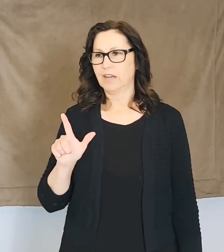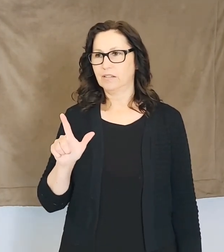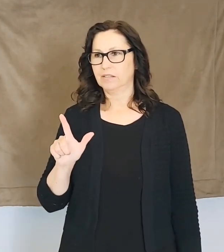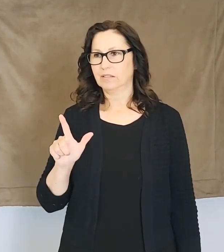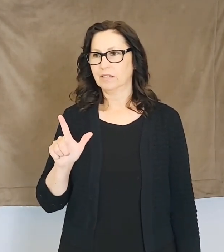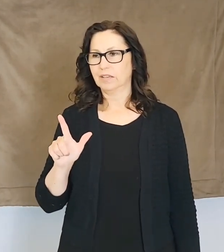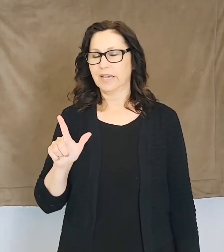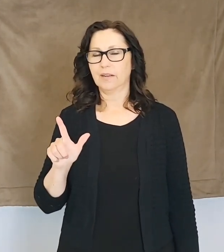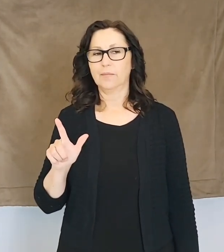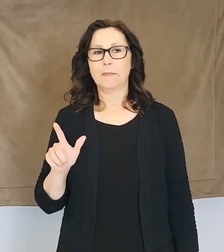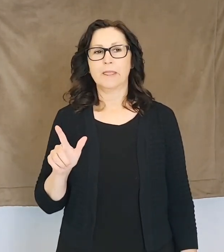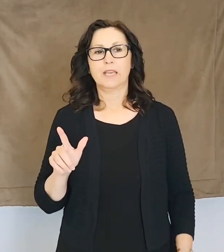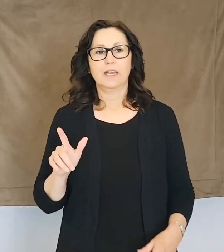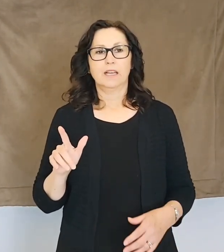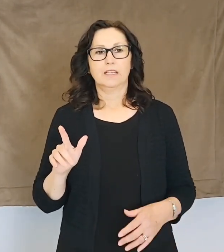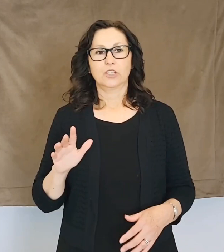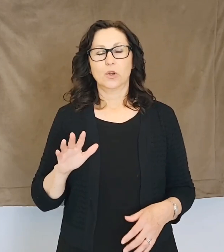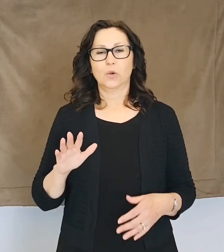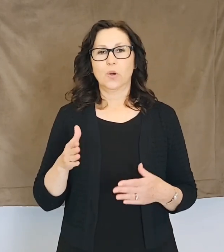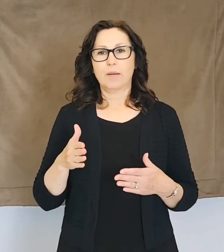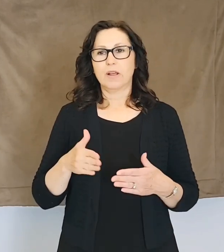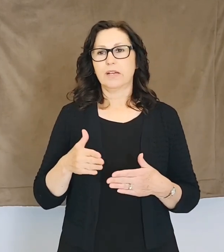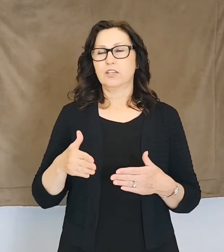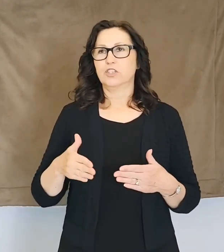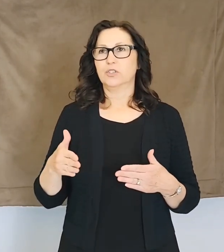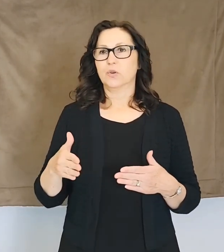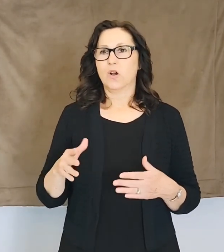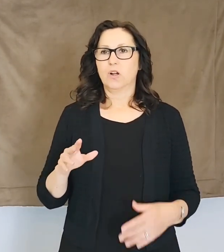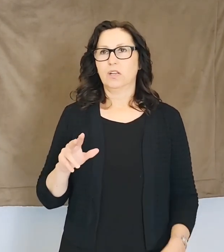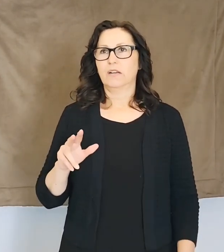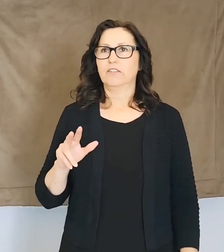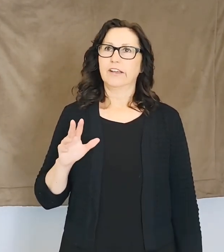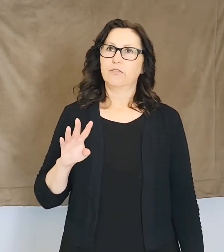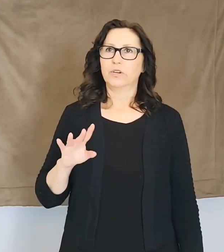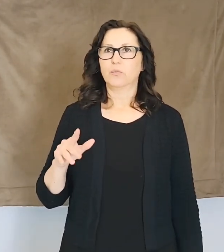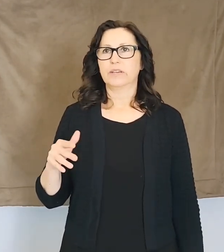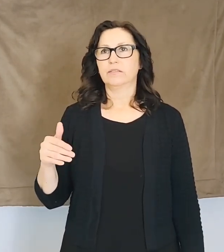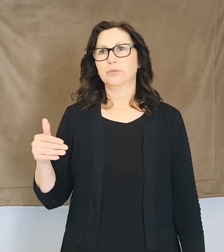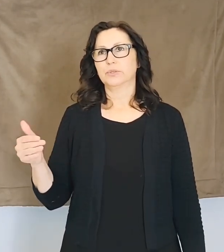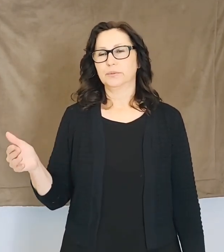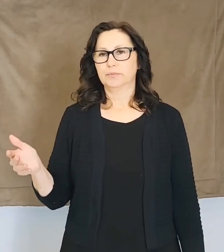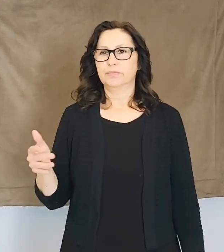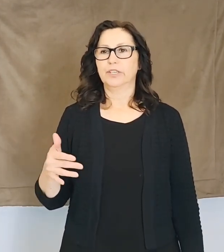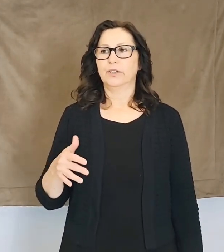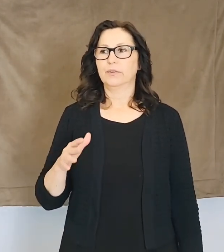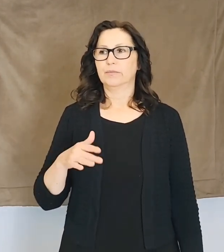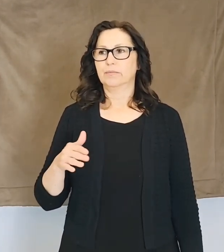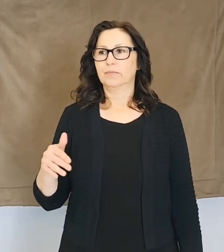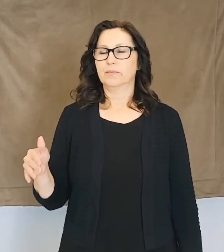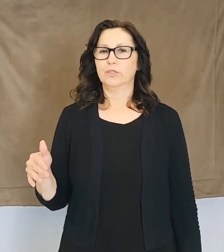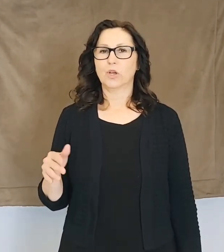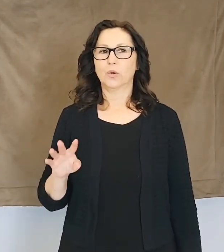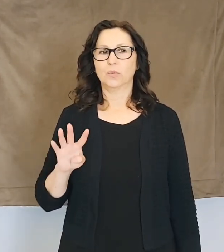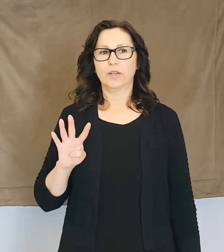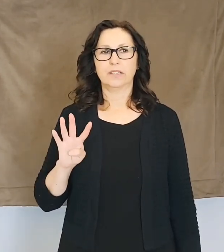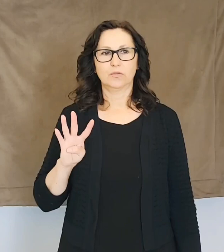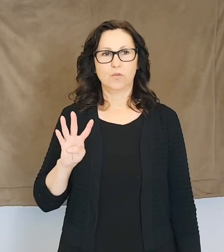L, okay? So I'm not going to do all of like 41 through, you know, so it's